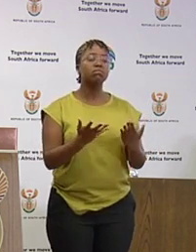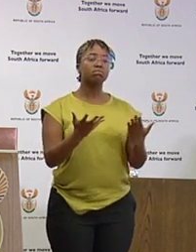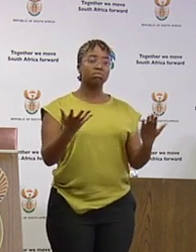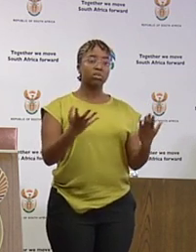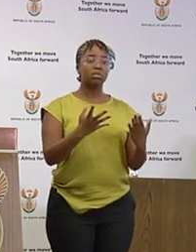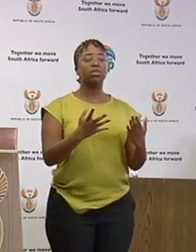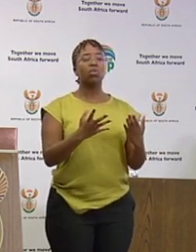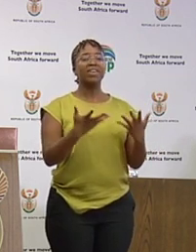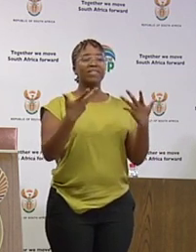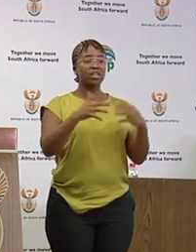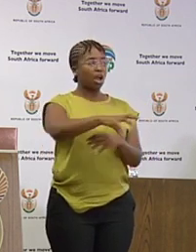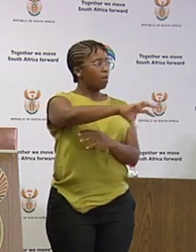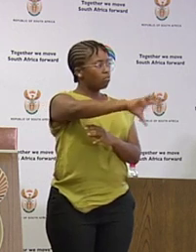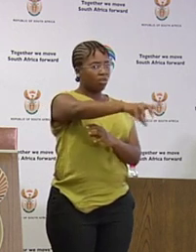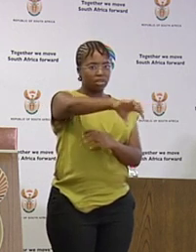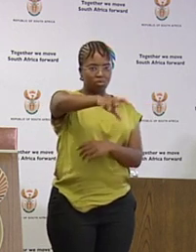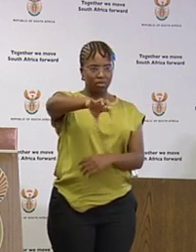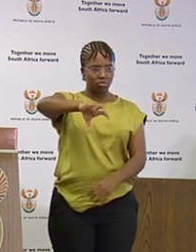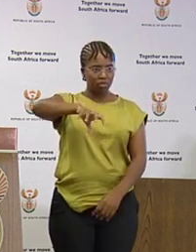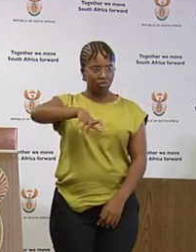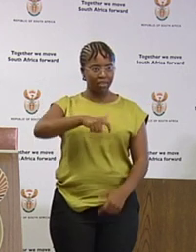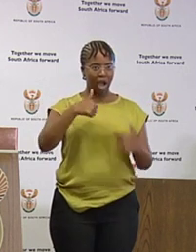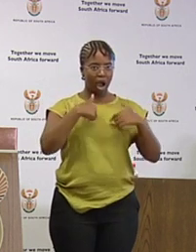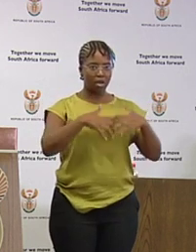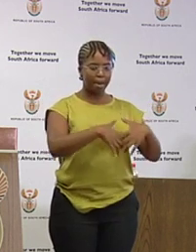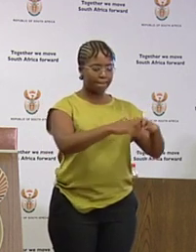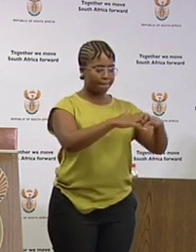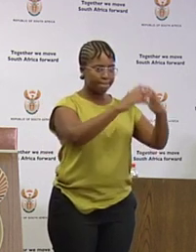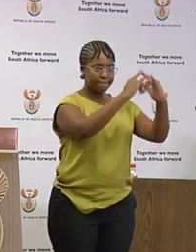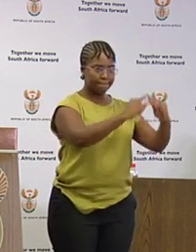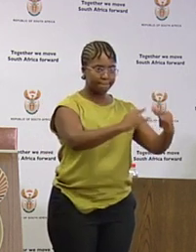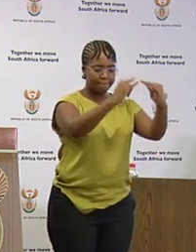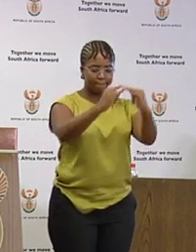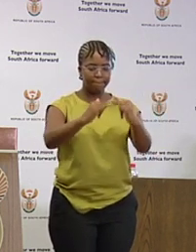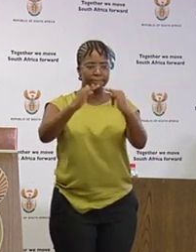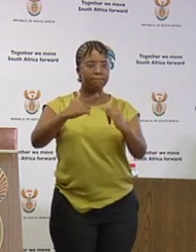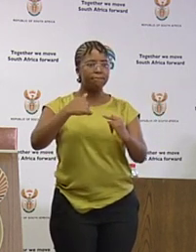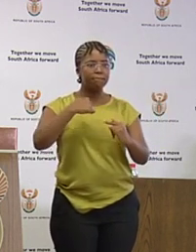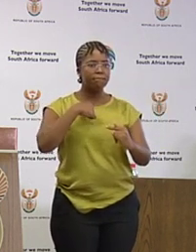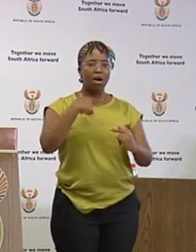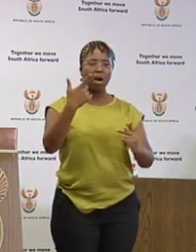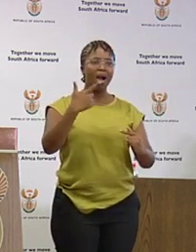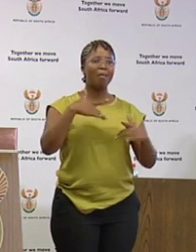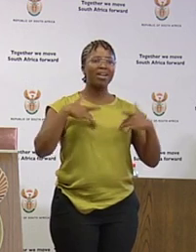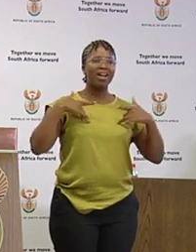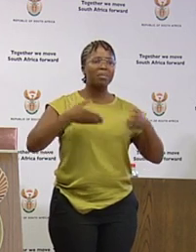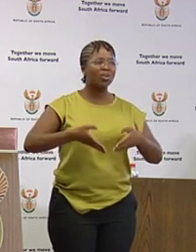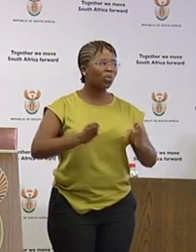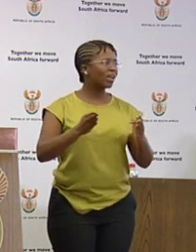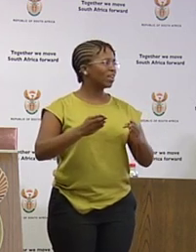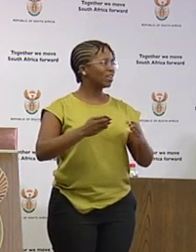all provinces to activate shelters to provide accommodation and meals to people working and living in